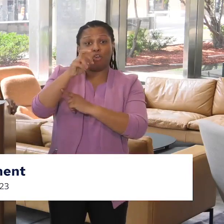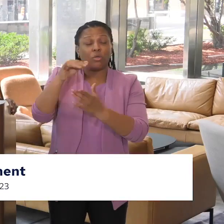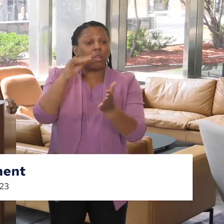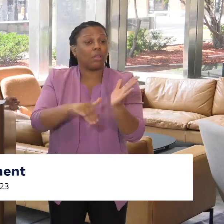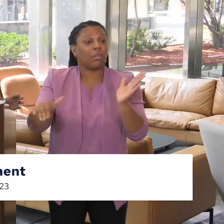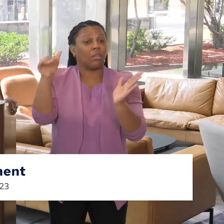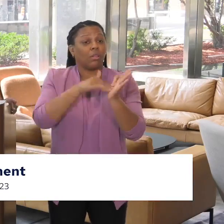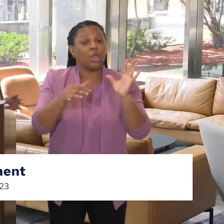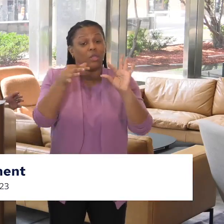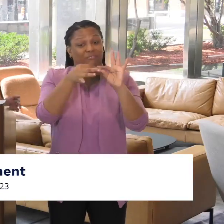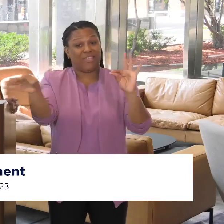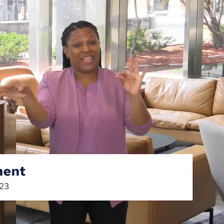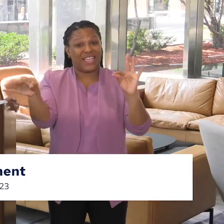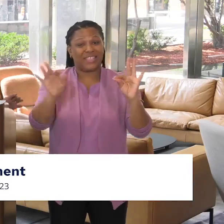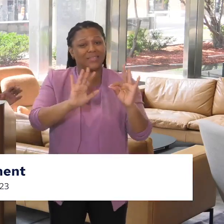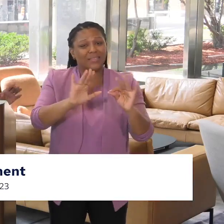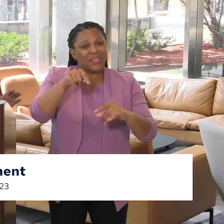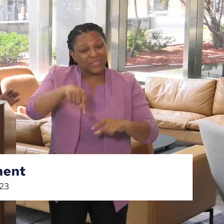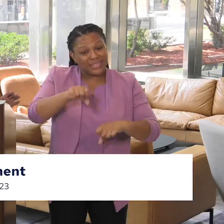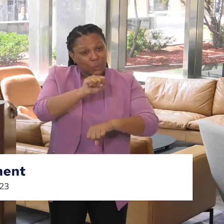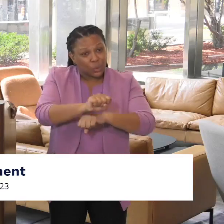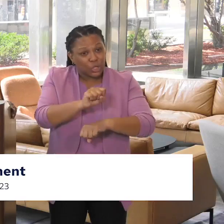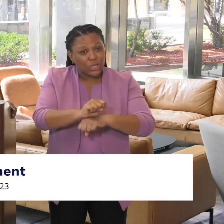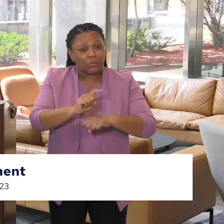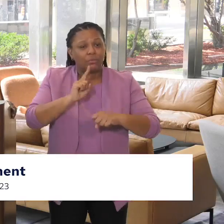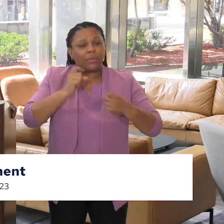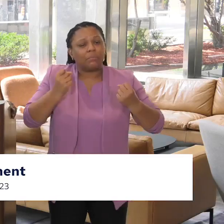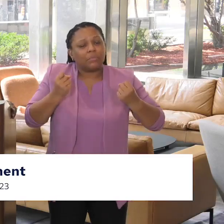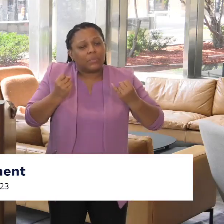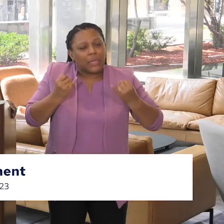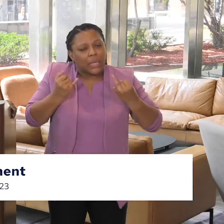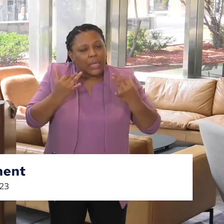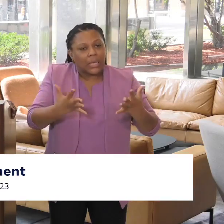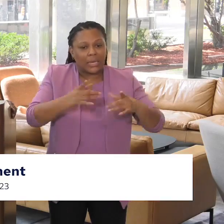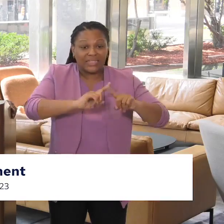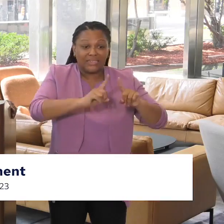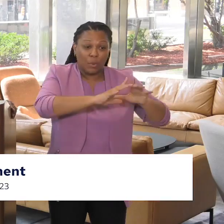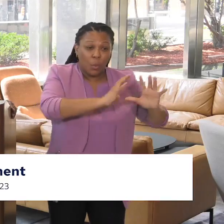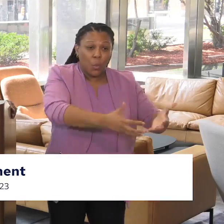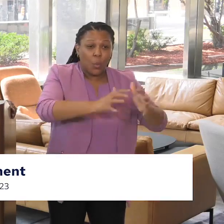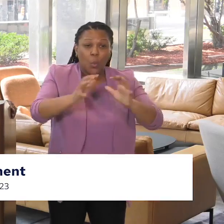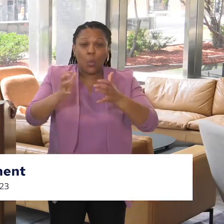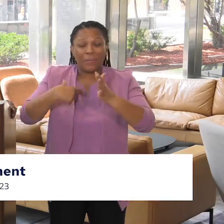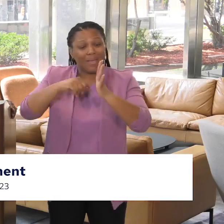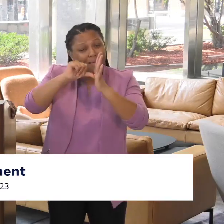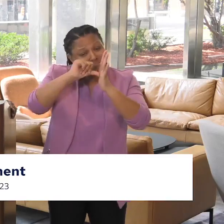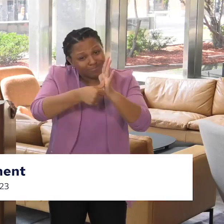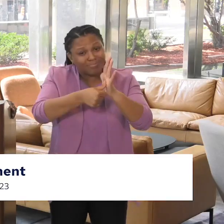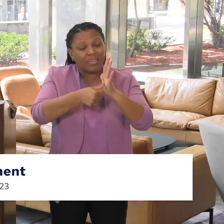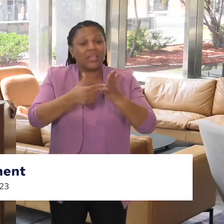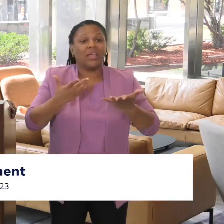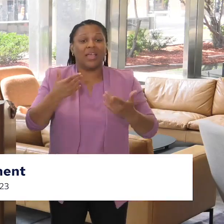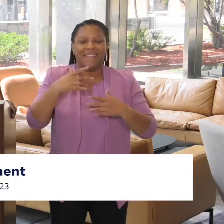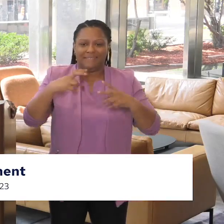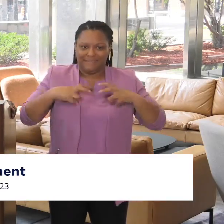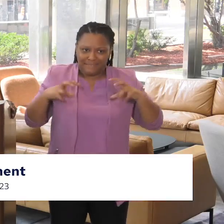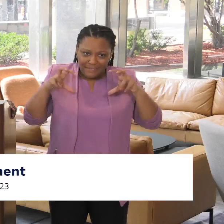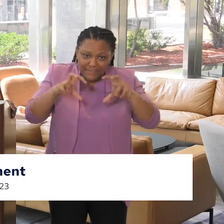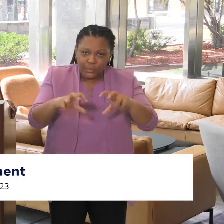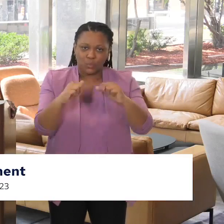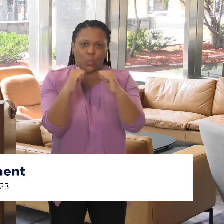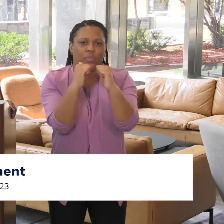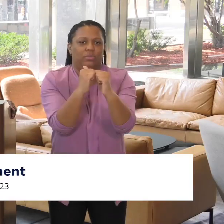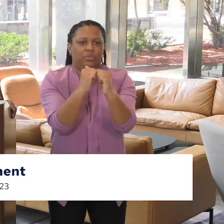what happens when multiple entities, again, I just need to reiterate that, invest together and